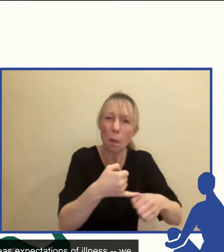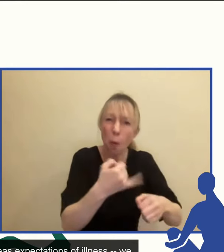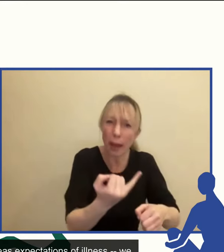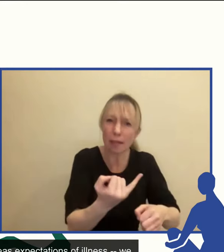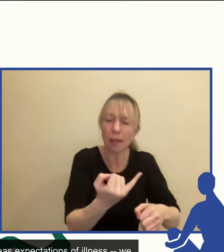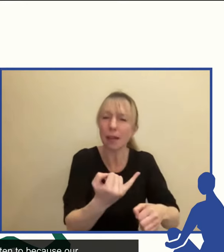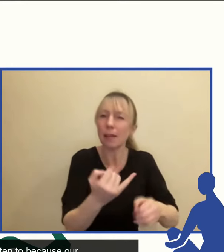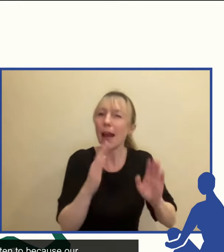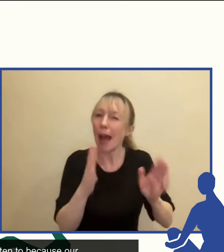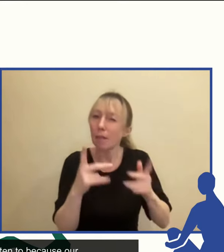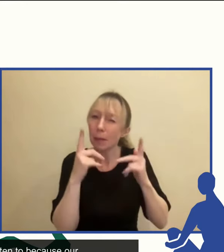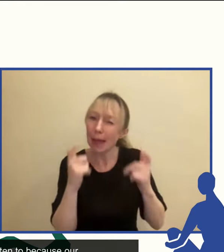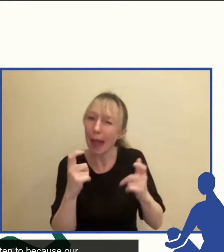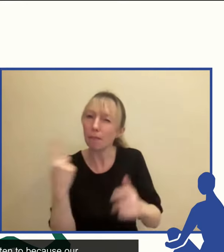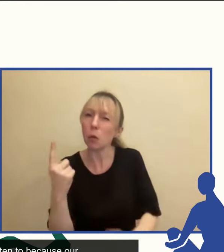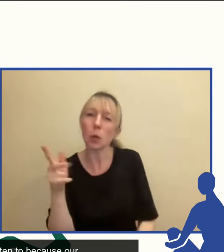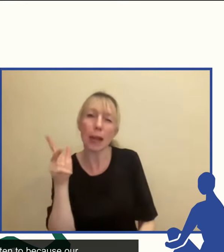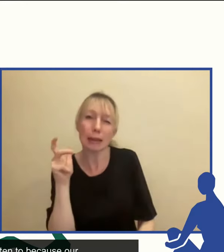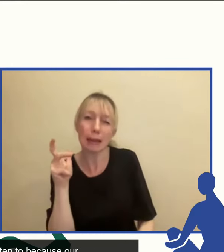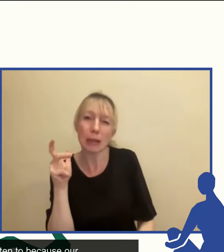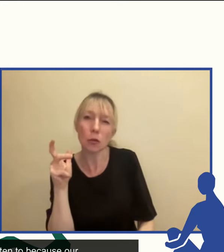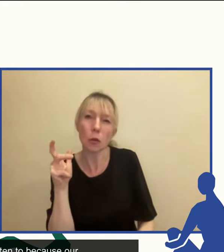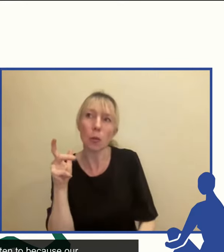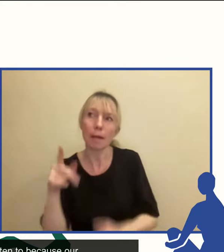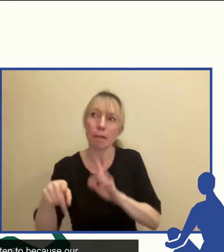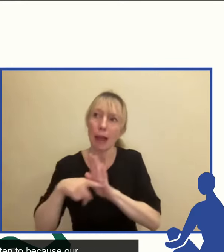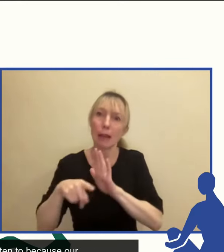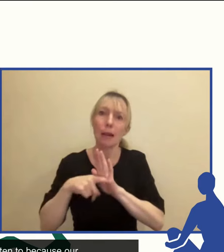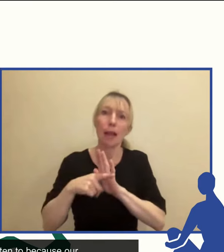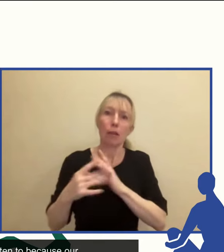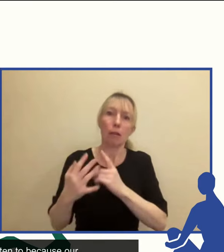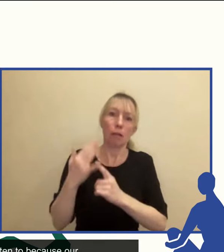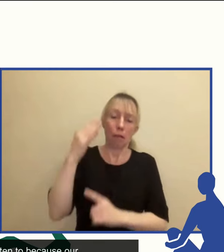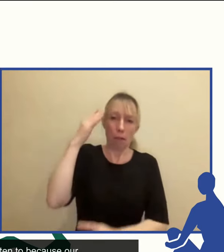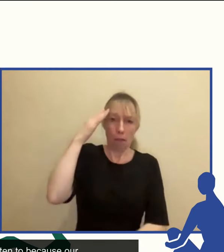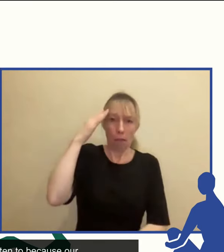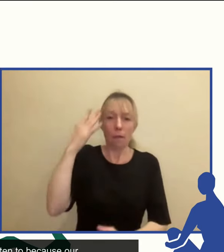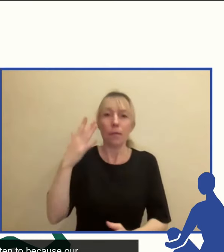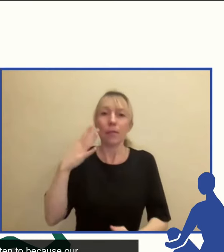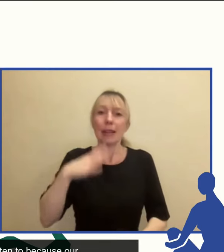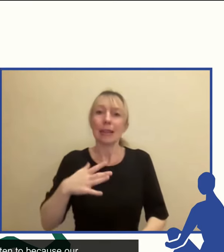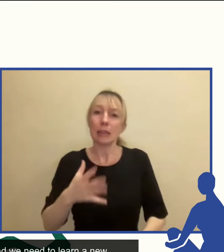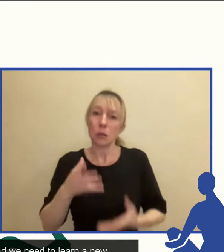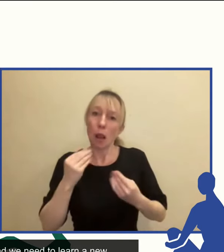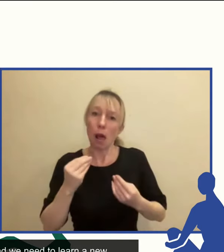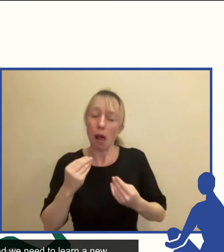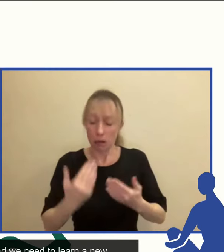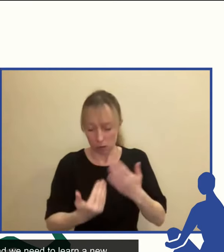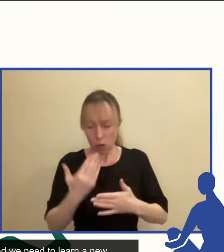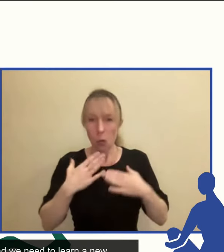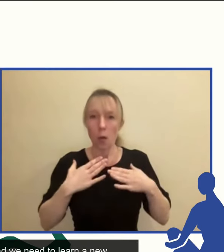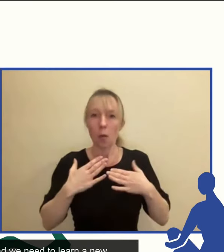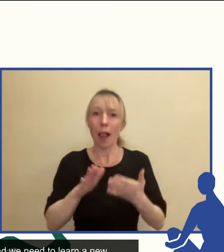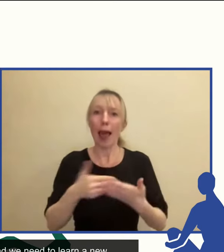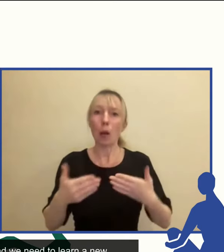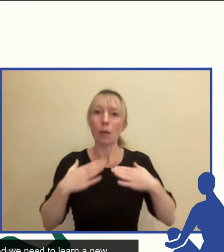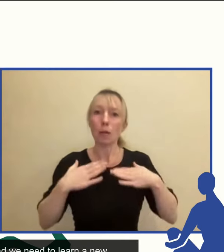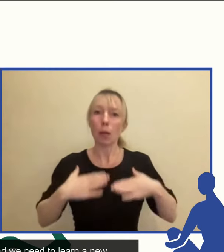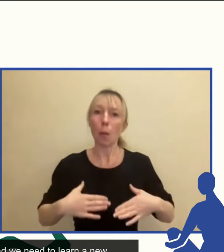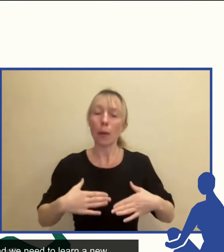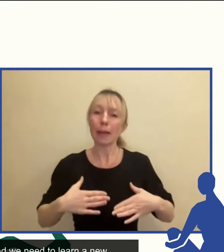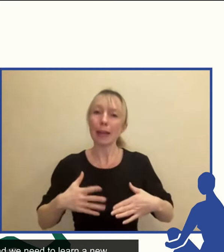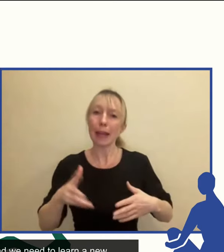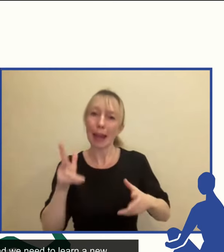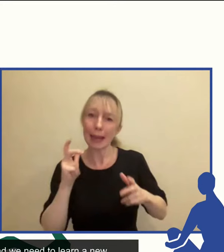expectations are so important. And we need to learn a new language of the body and listen to it with respect. I